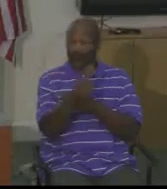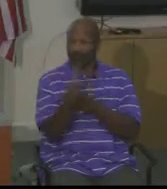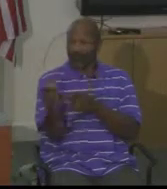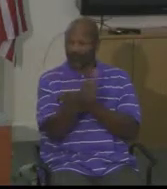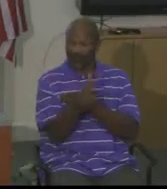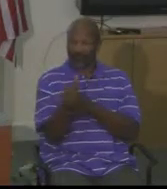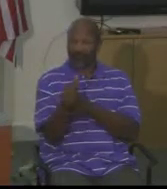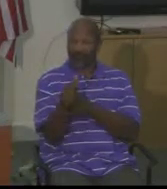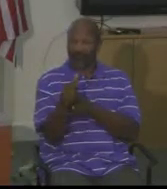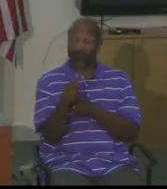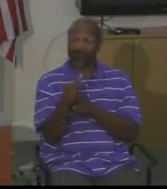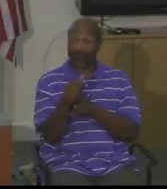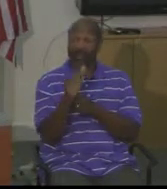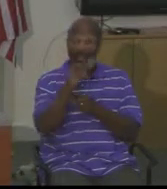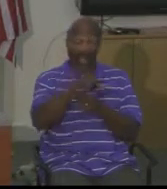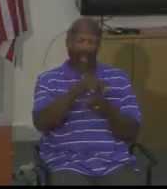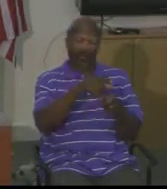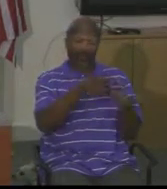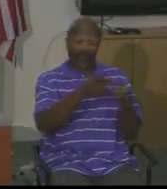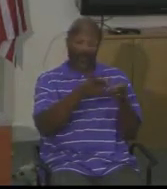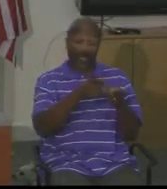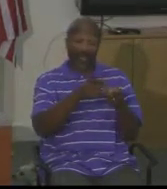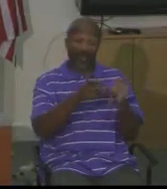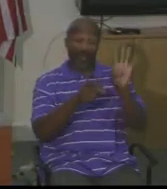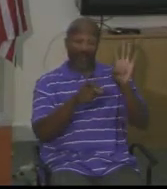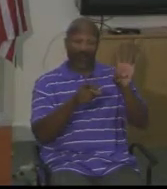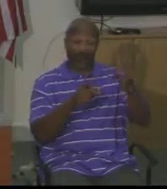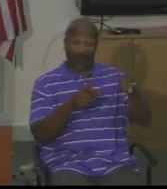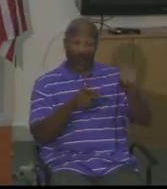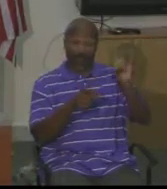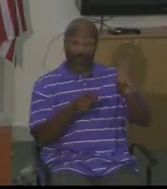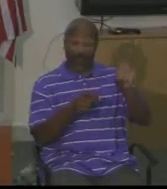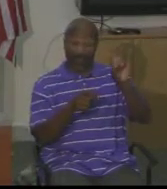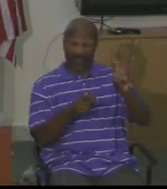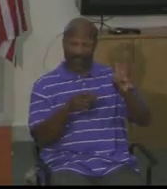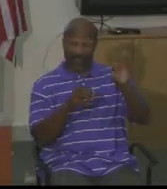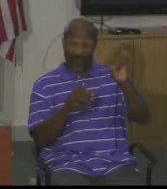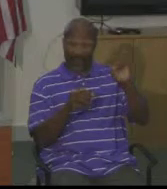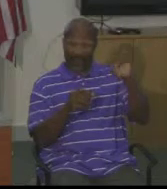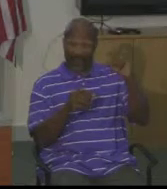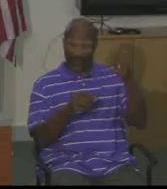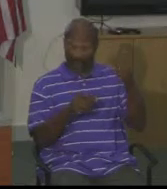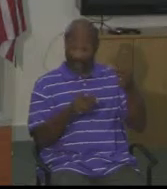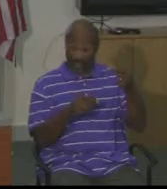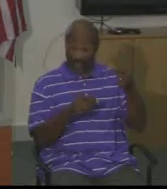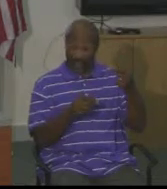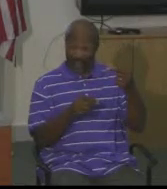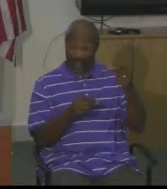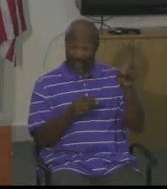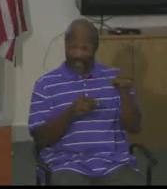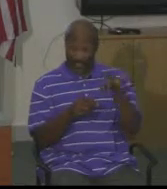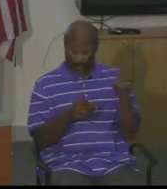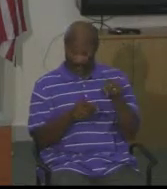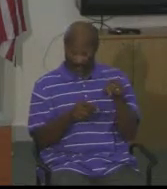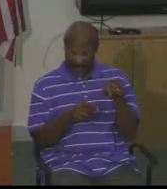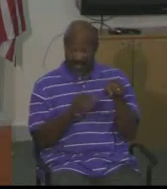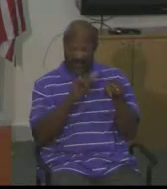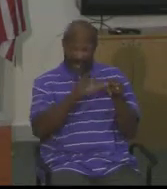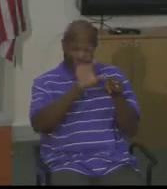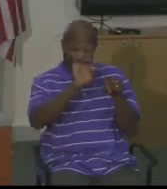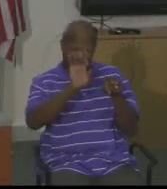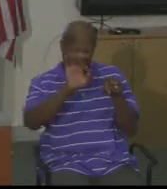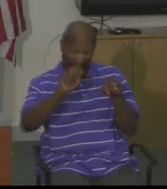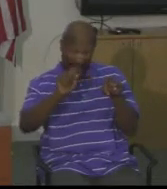IBM clock rate, which was 4.77 megahertz. And I took the fact that it was 8